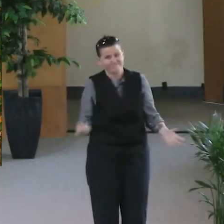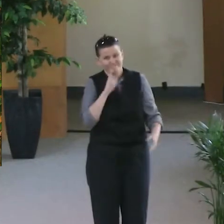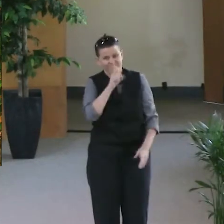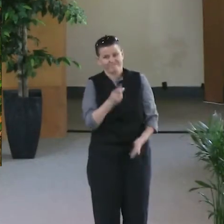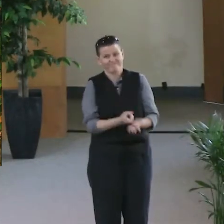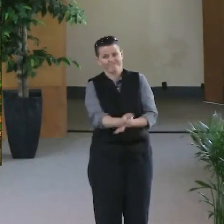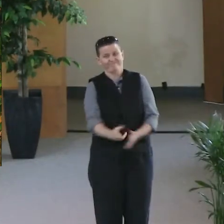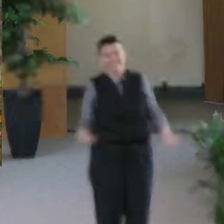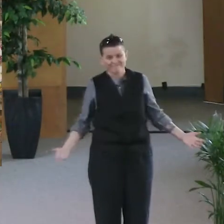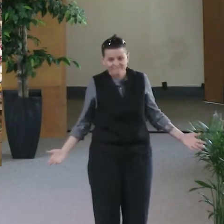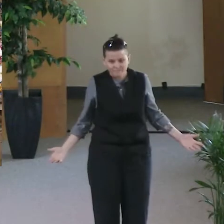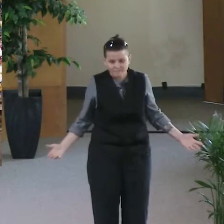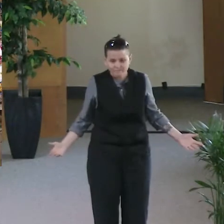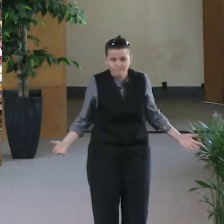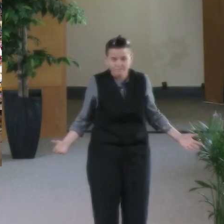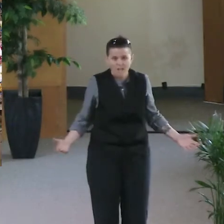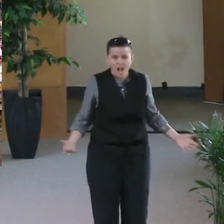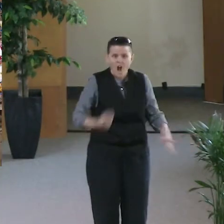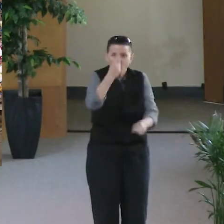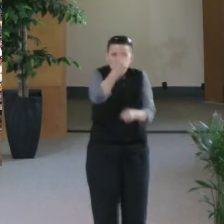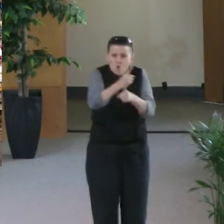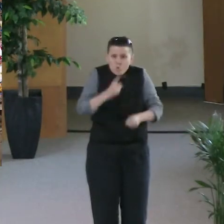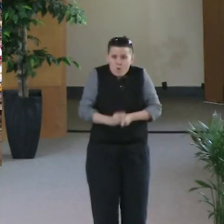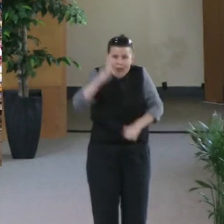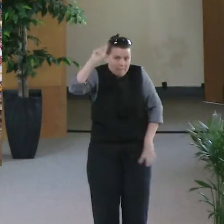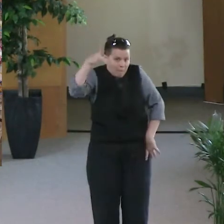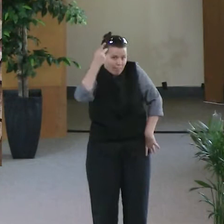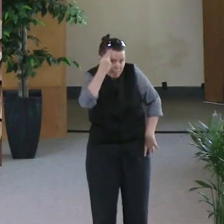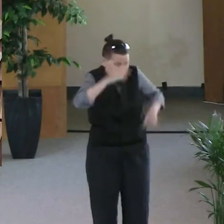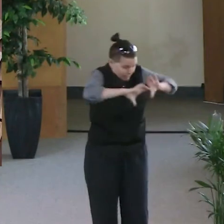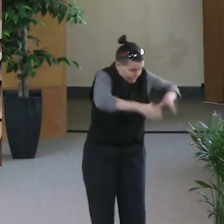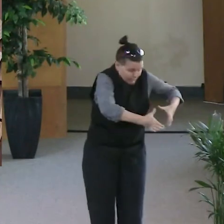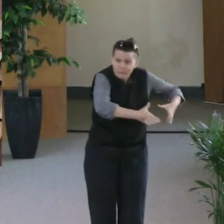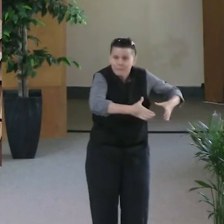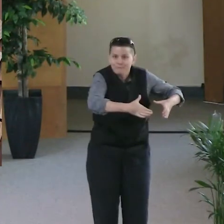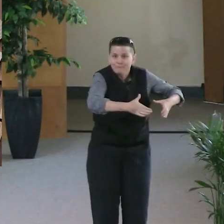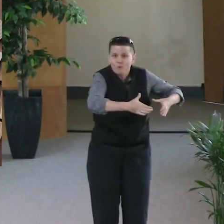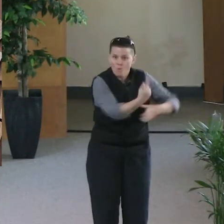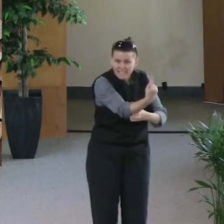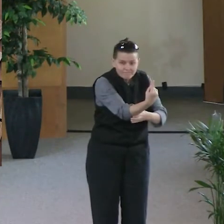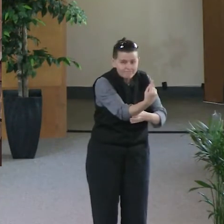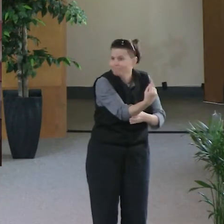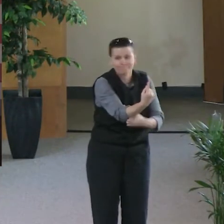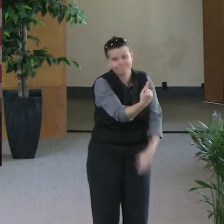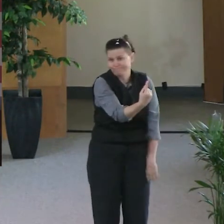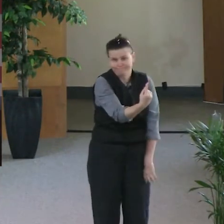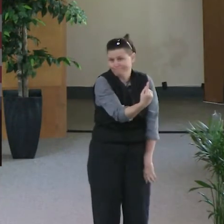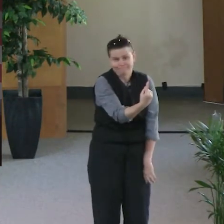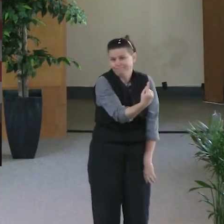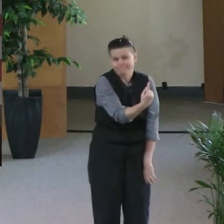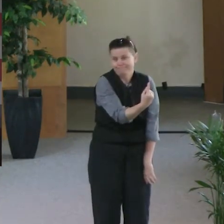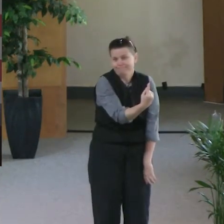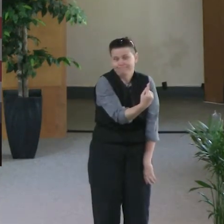There is no political right party. There is no political right party. We go